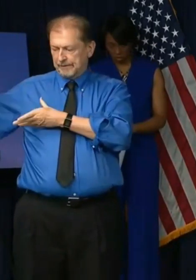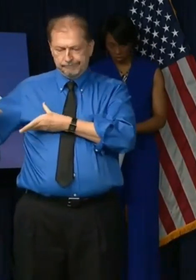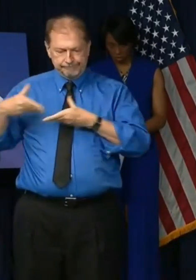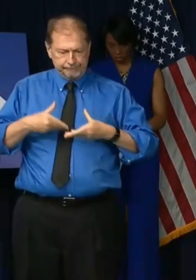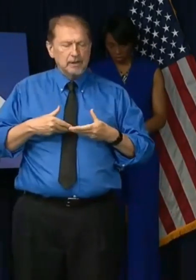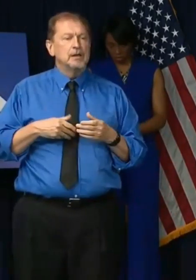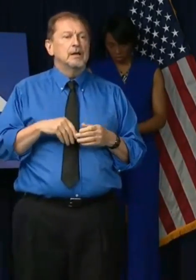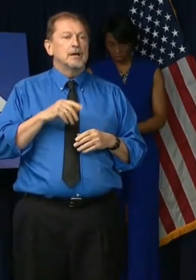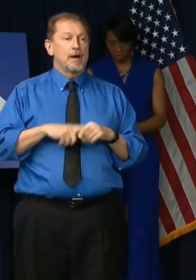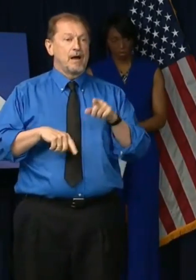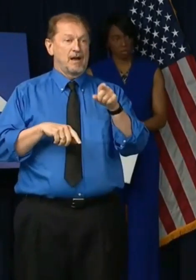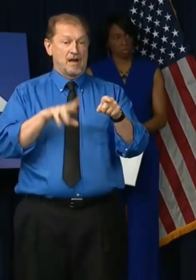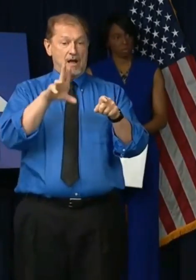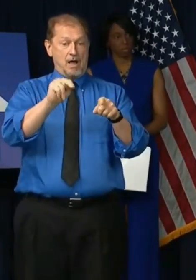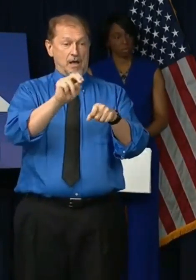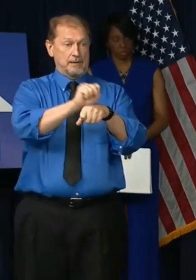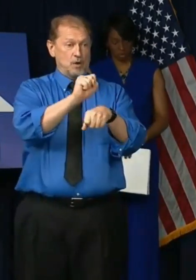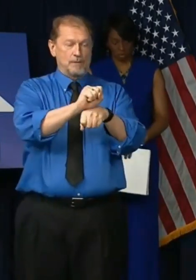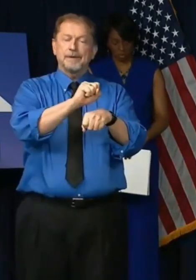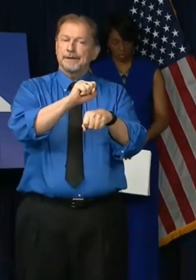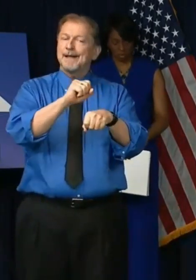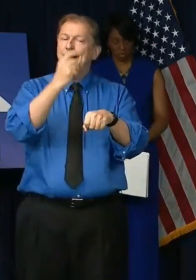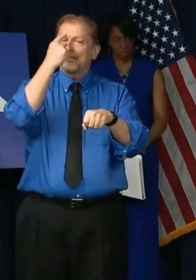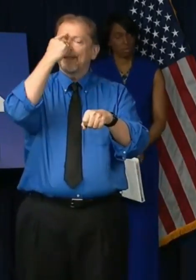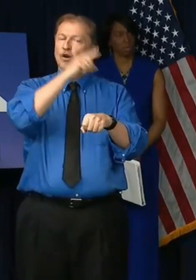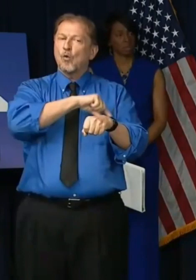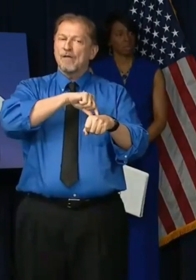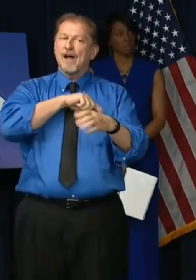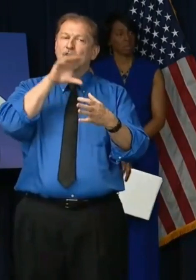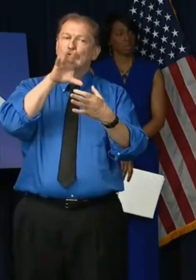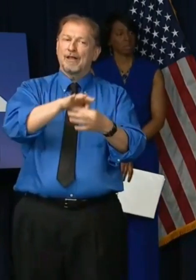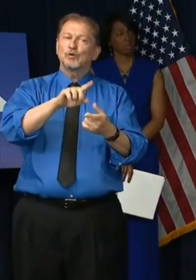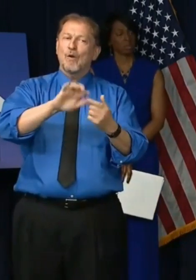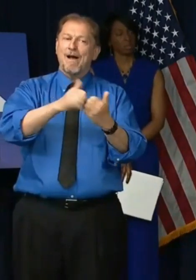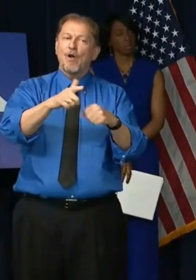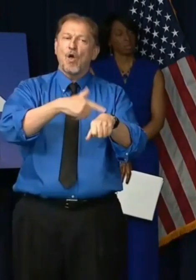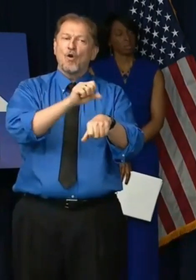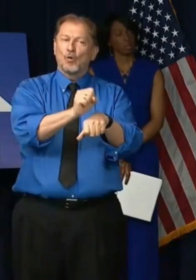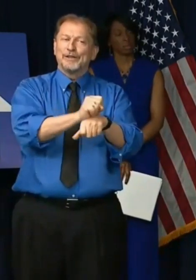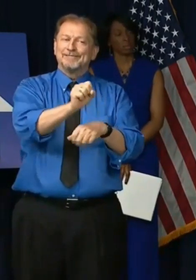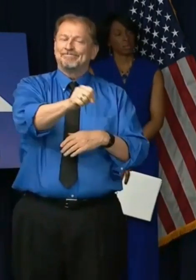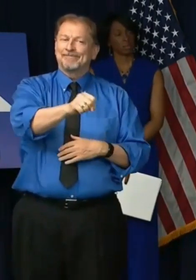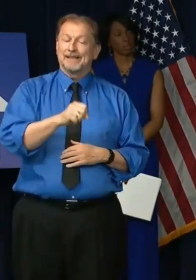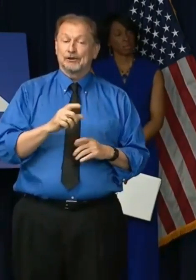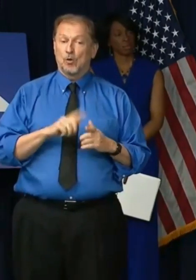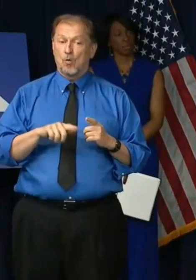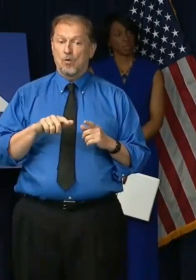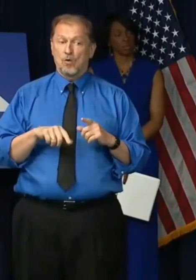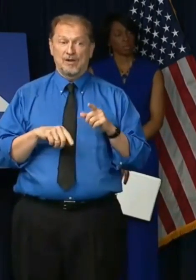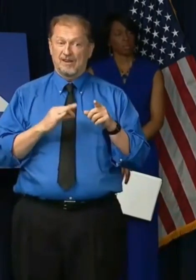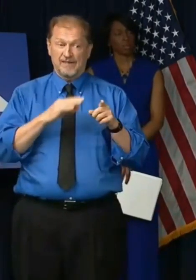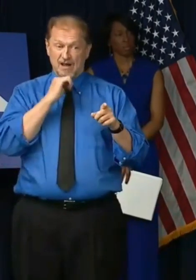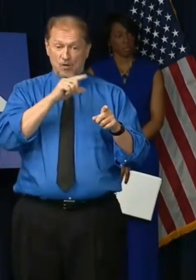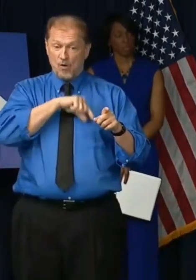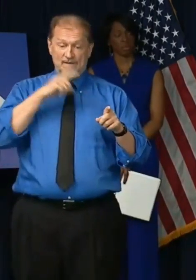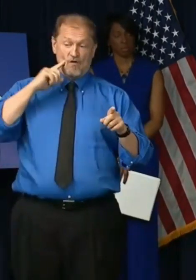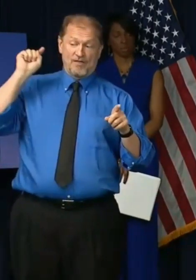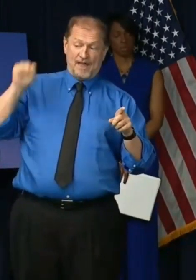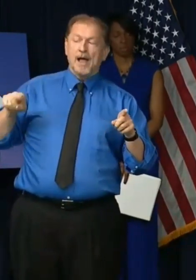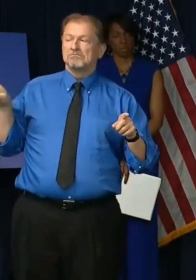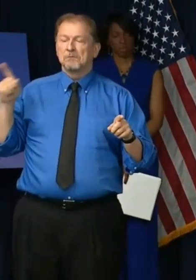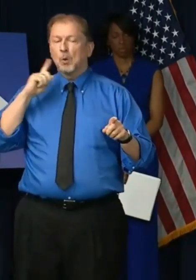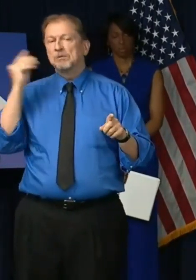But unemployment benefits, if you're not qualified for those, I'm not sure what the process is, but I'll make sure we find out. Thank you,